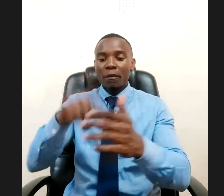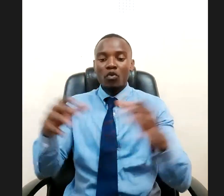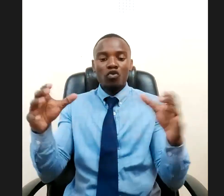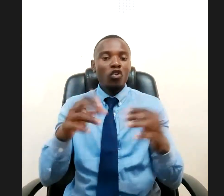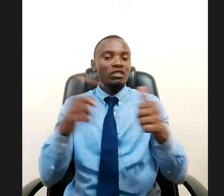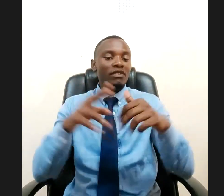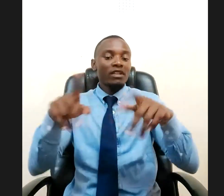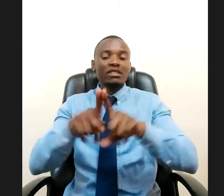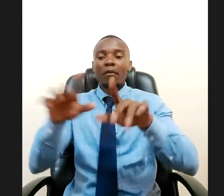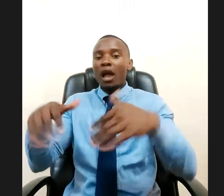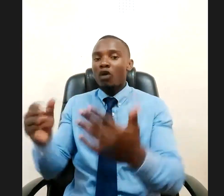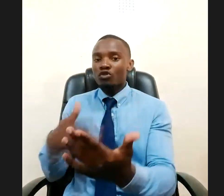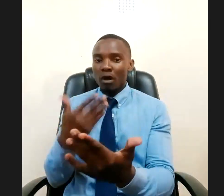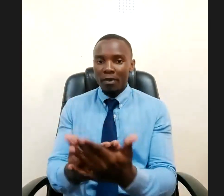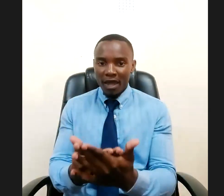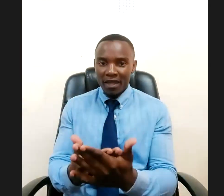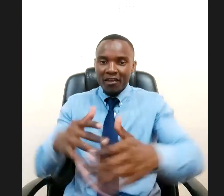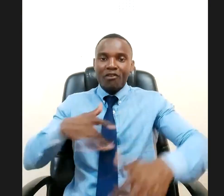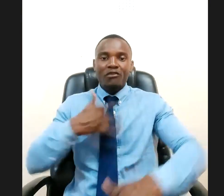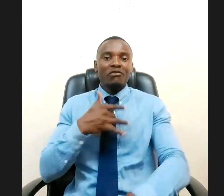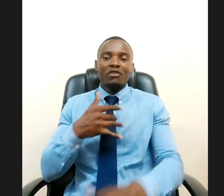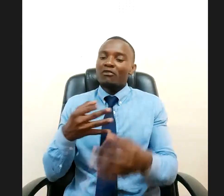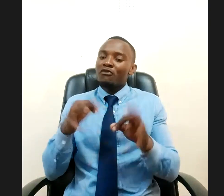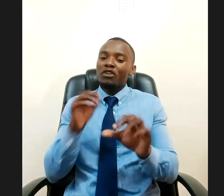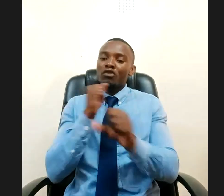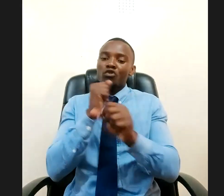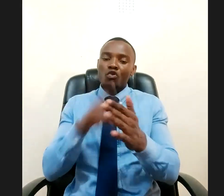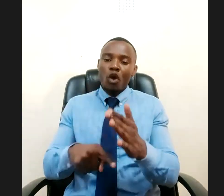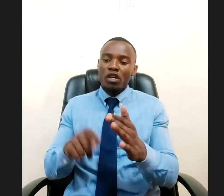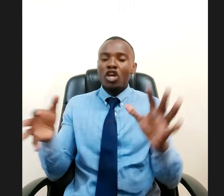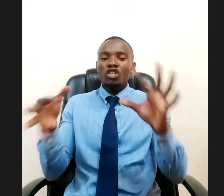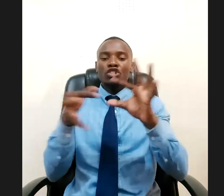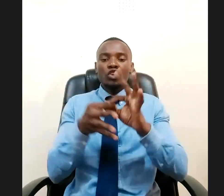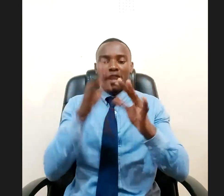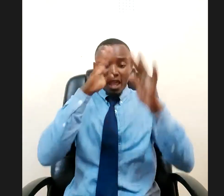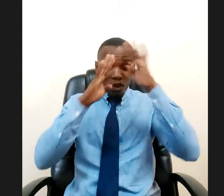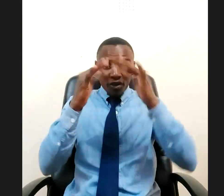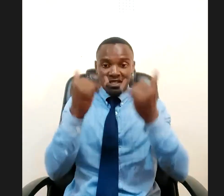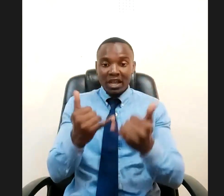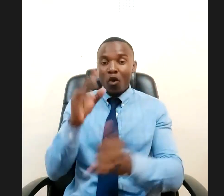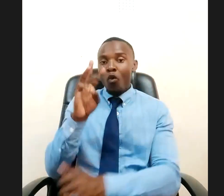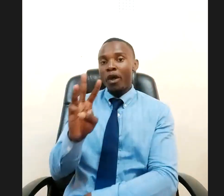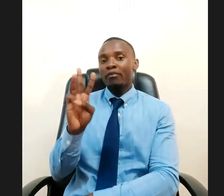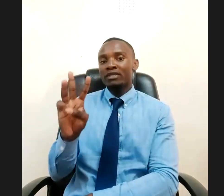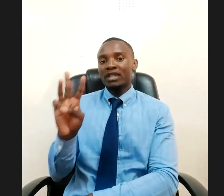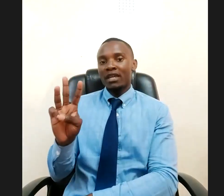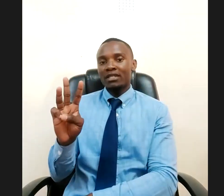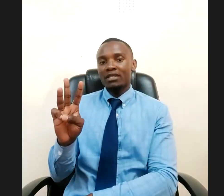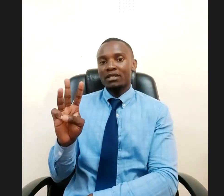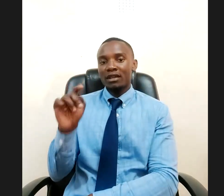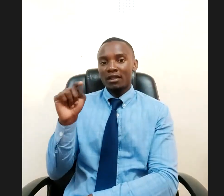apply, please feel free to join the Innovate Now website. Go to the website at